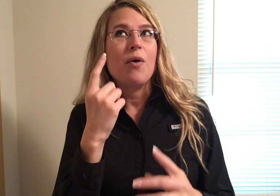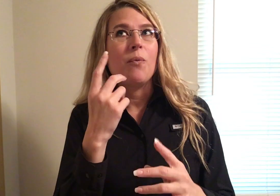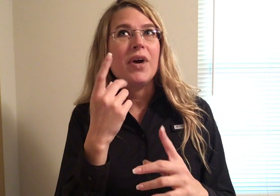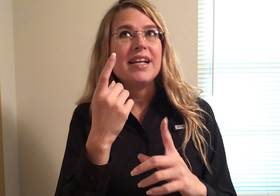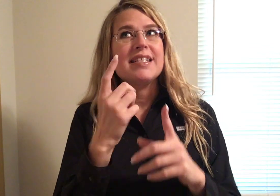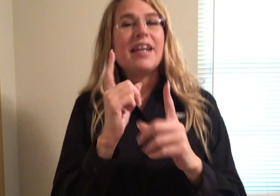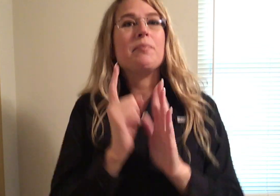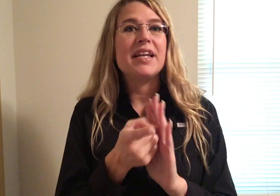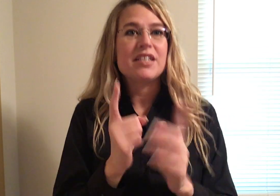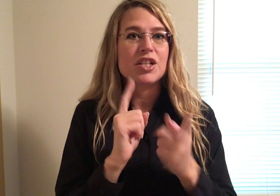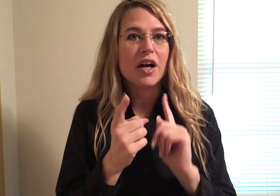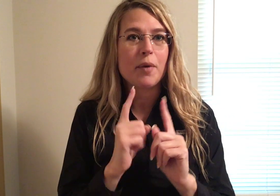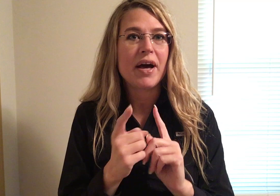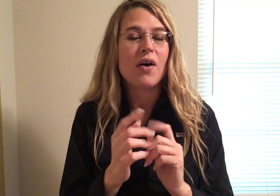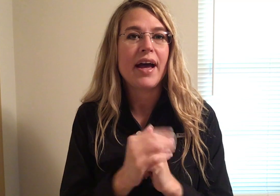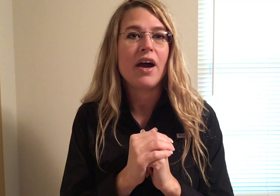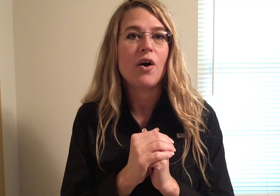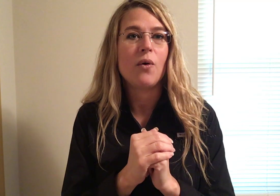want to take a minute to talk about how